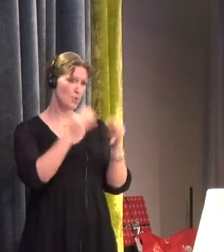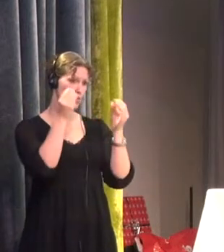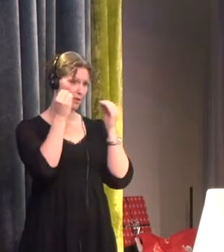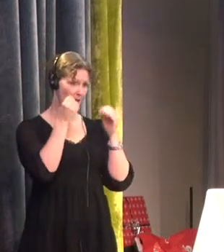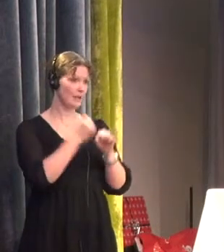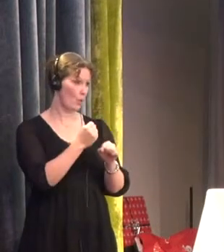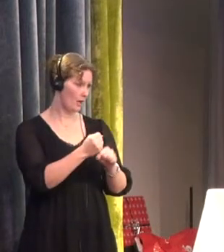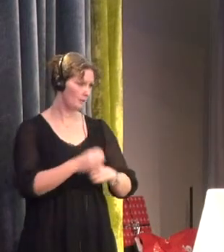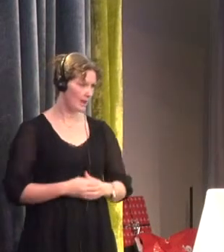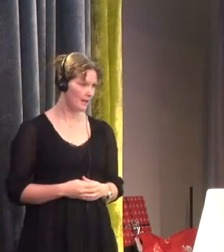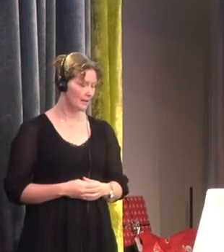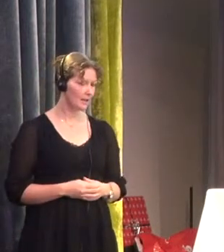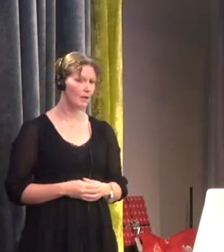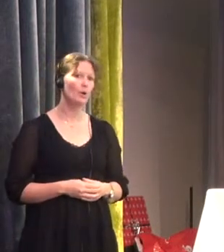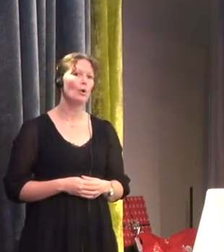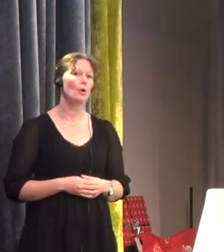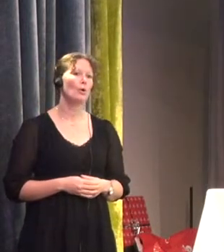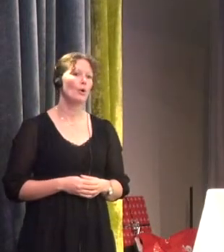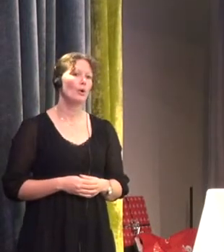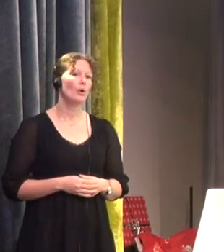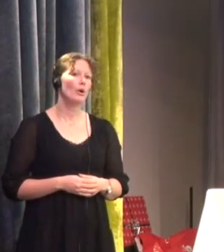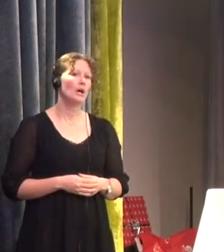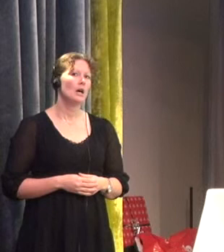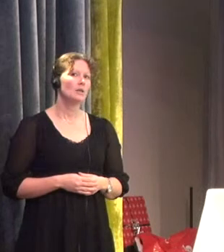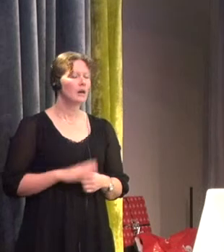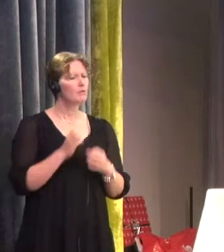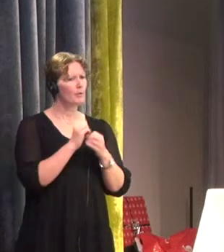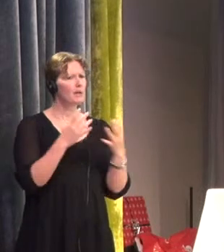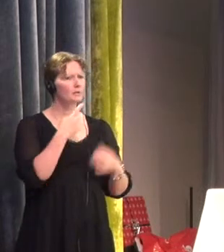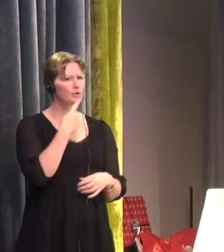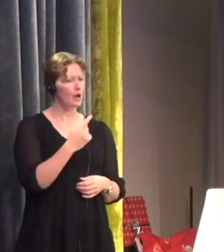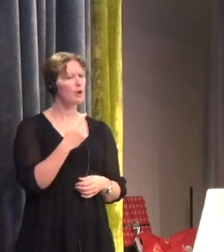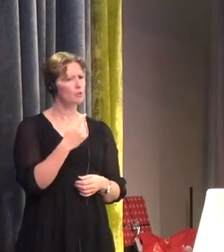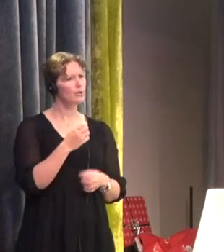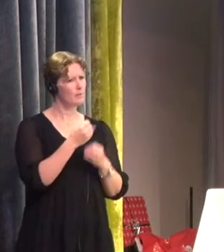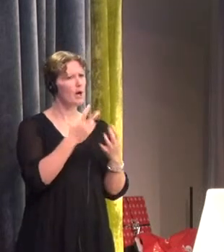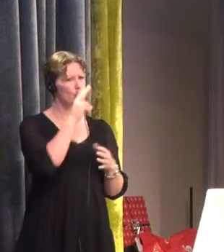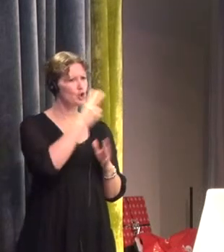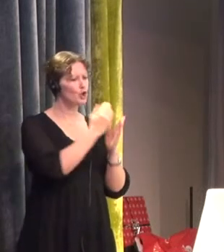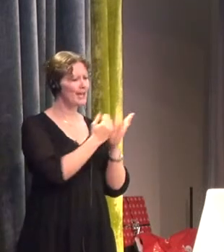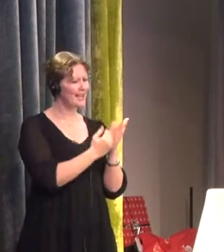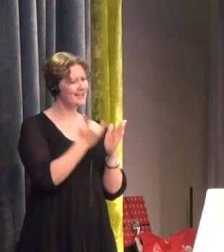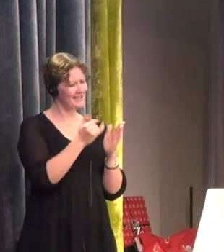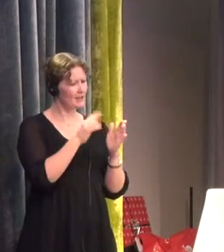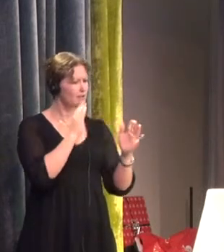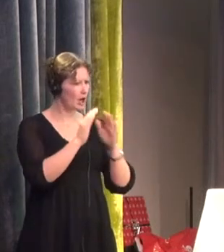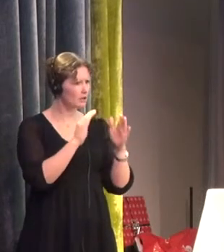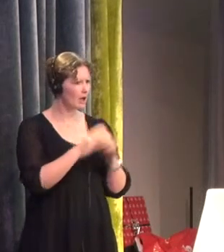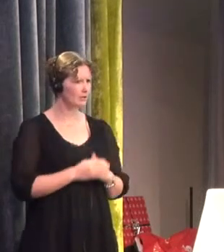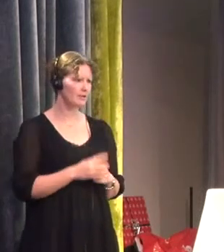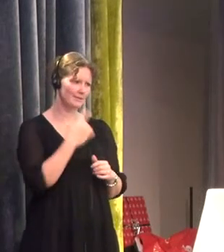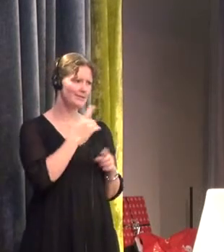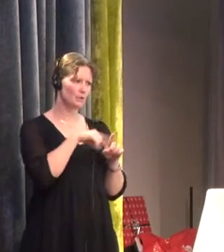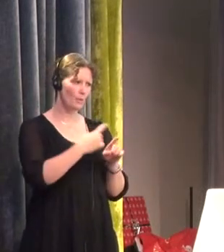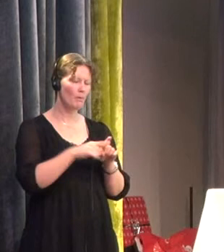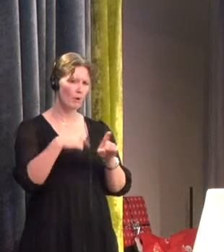And then although the party line was that there are no new rights in this treaty, it's something that's often repeated, There are some which, if we're